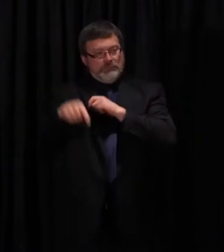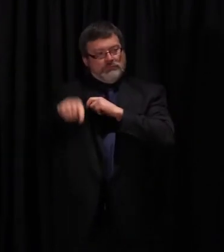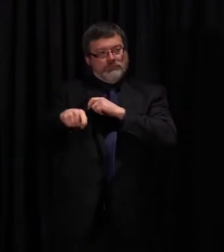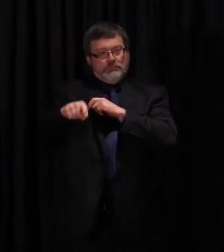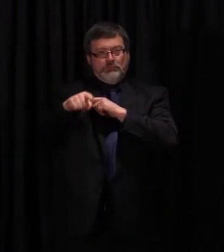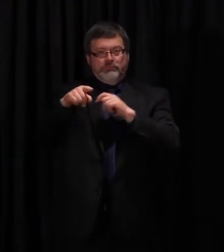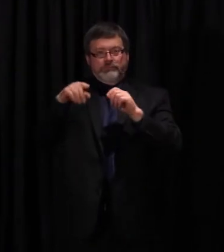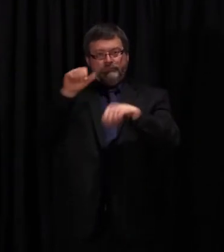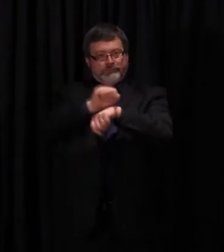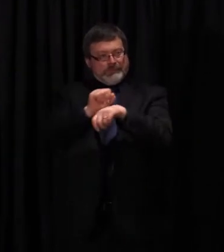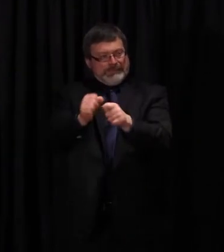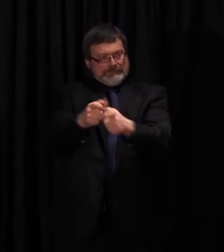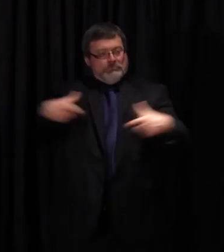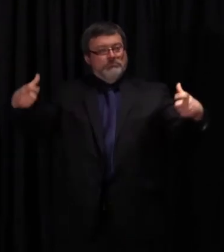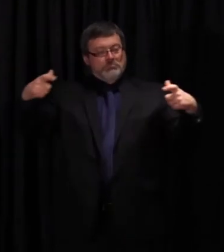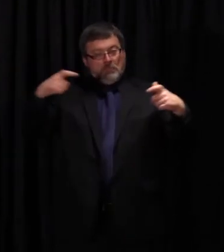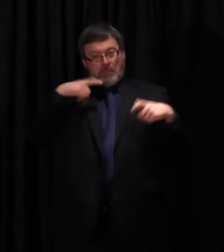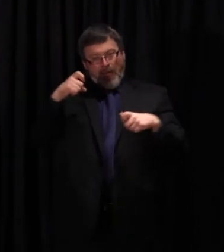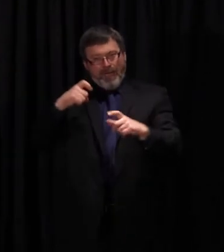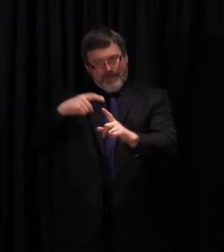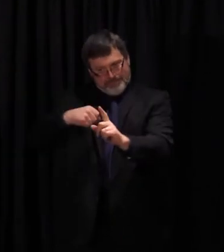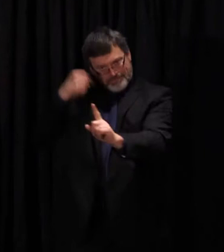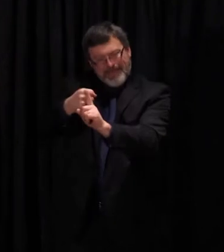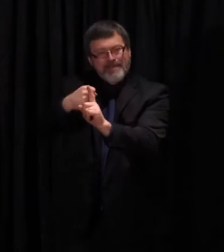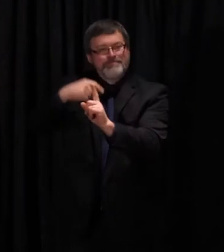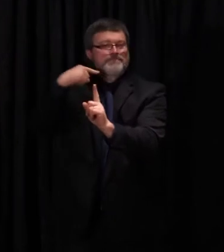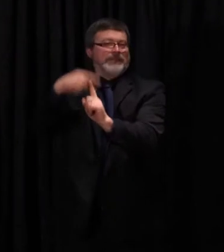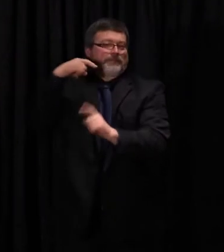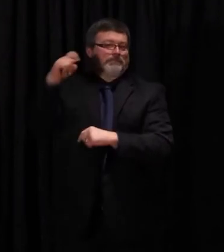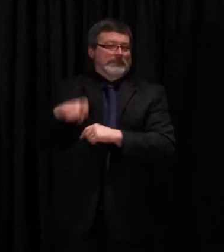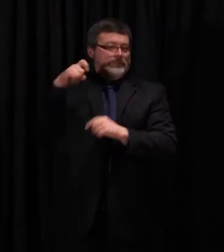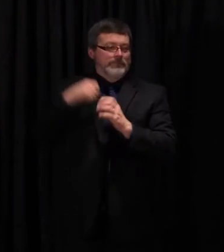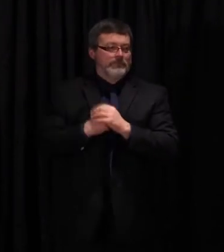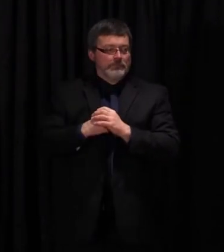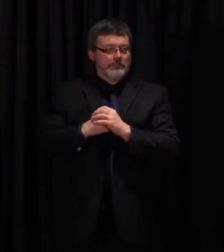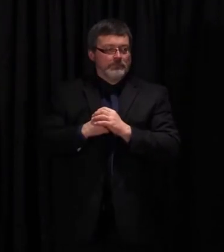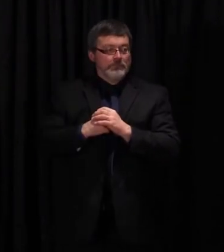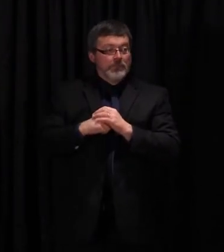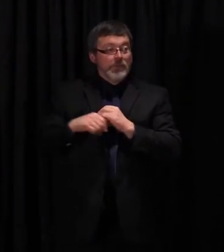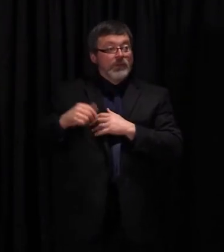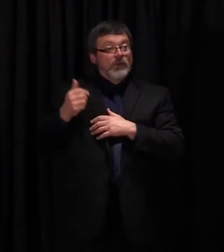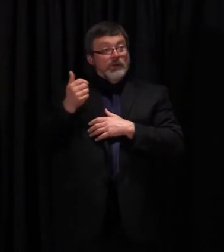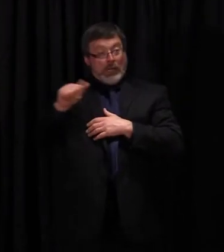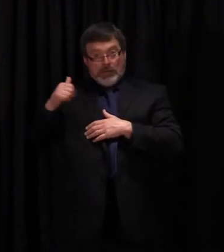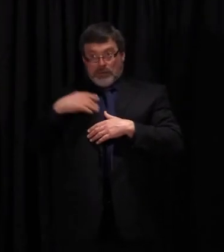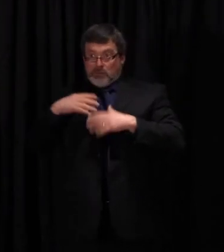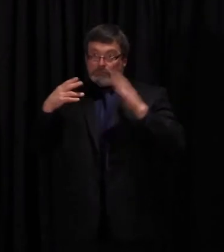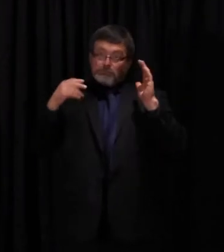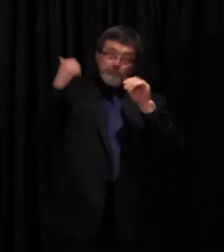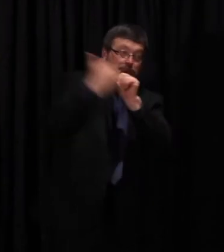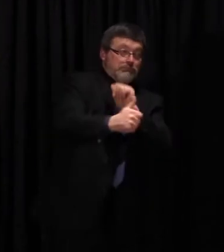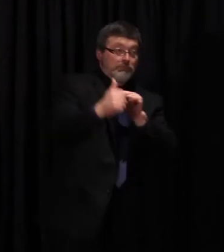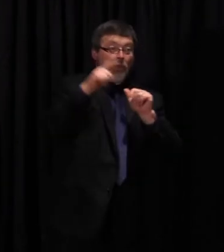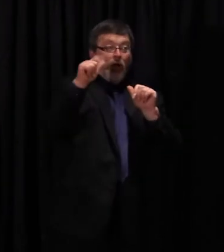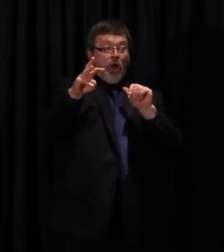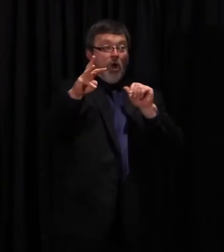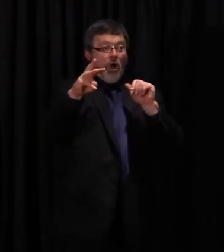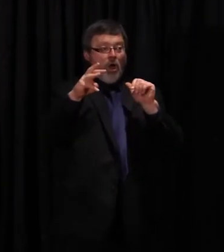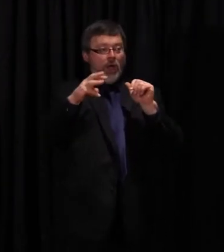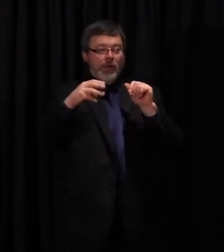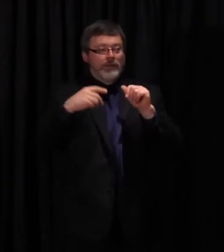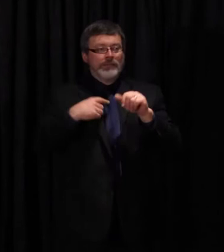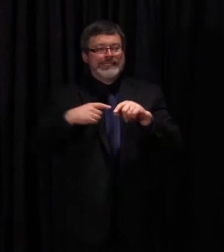And just so we're clear, for any legislation to have my support, it cannot make this problem